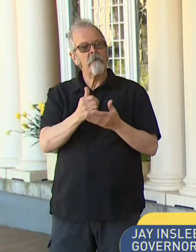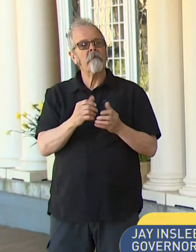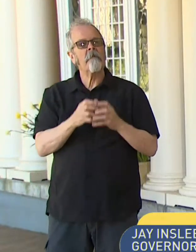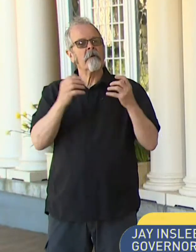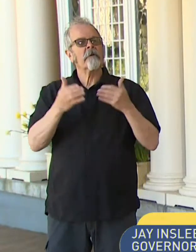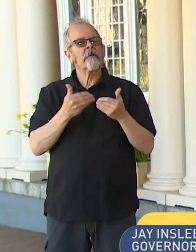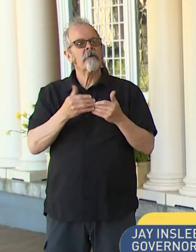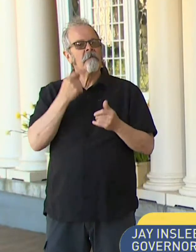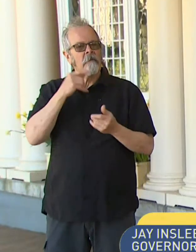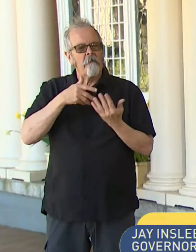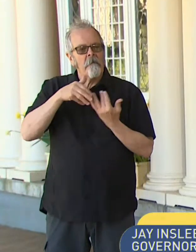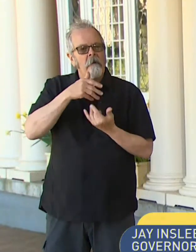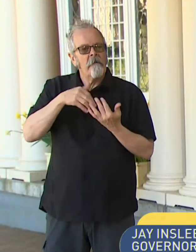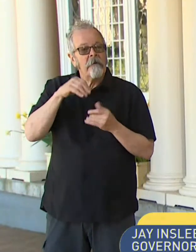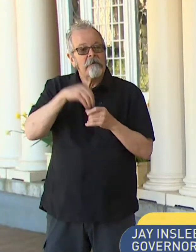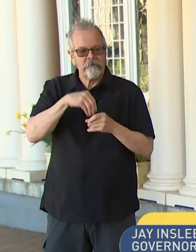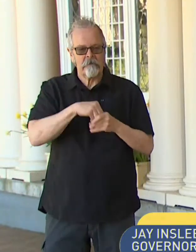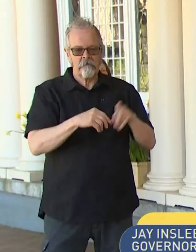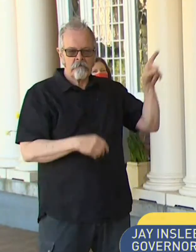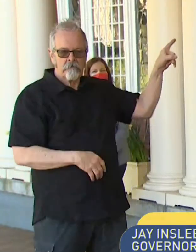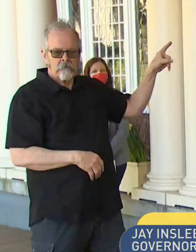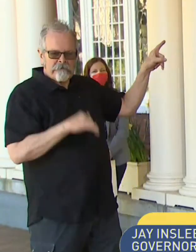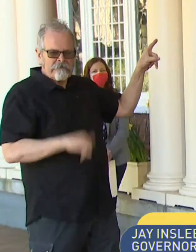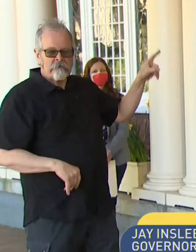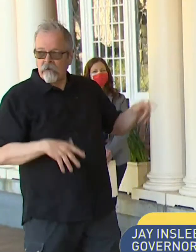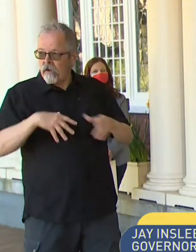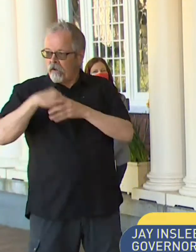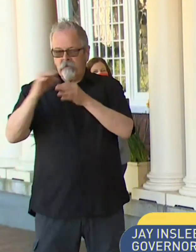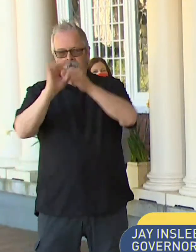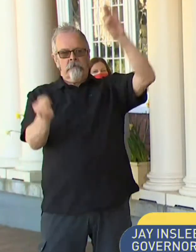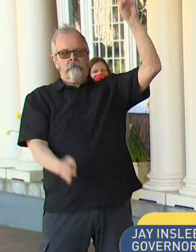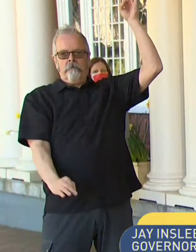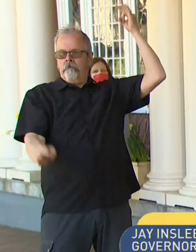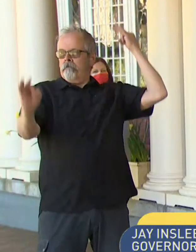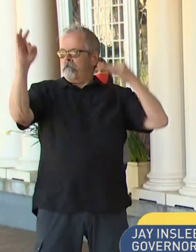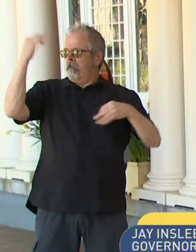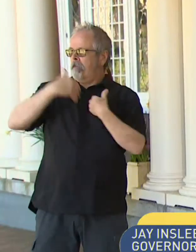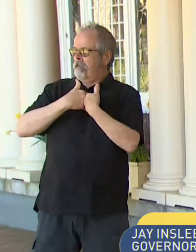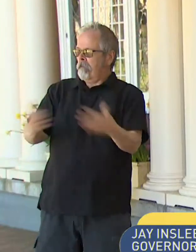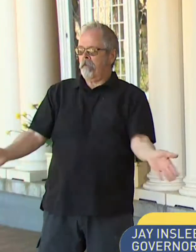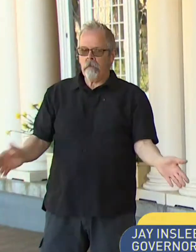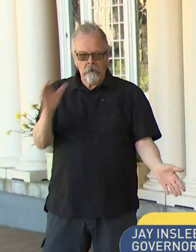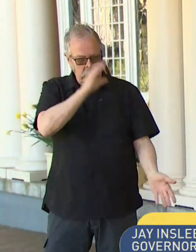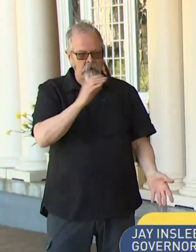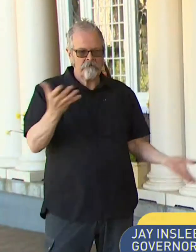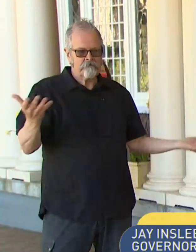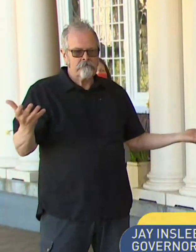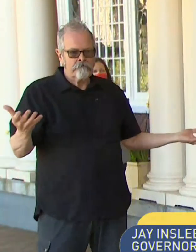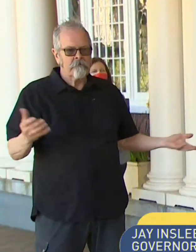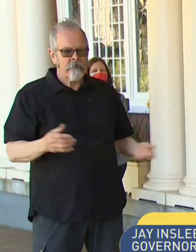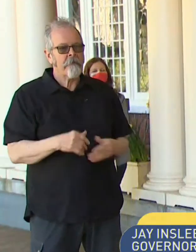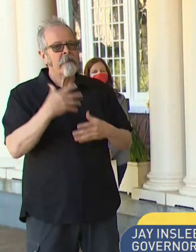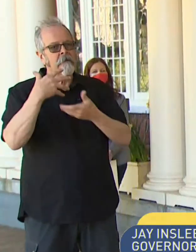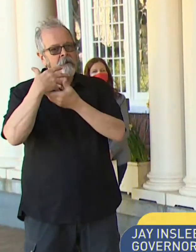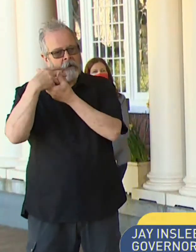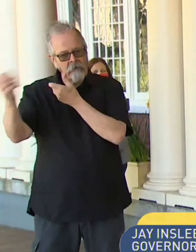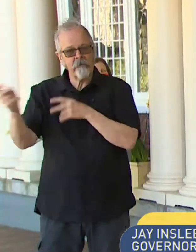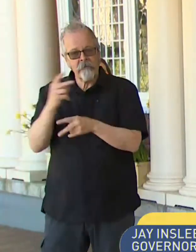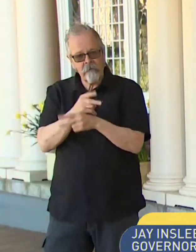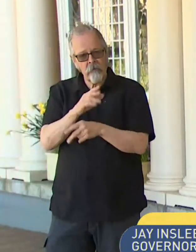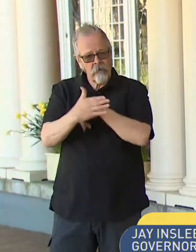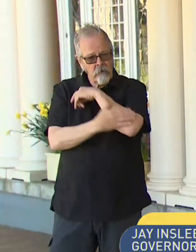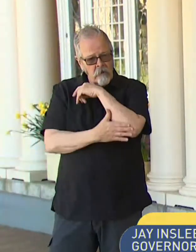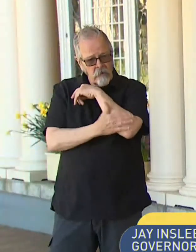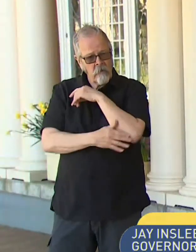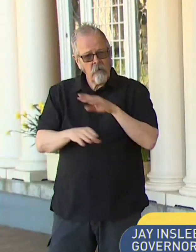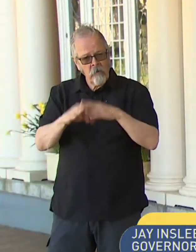travel indoors than outside. So my message would be take it outside, keep your county open, save yourself,